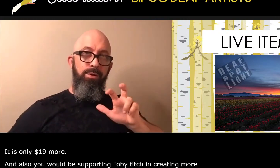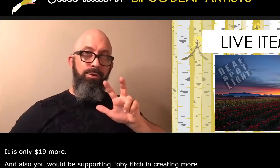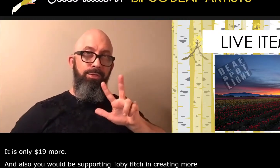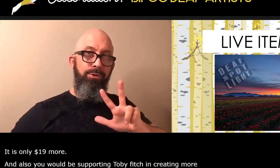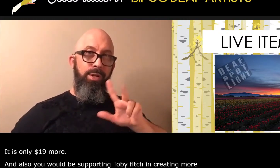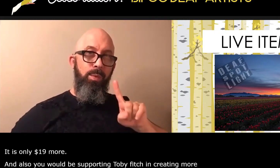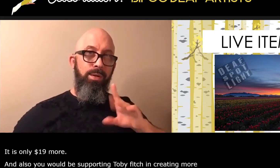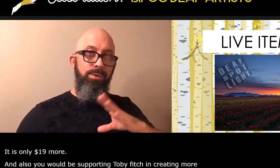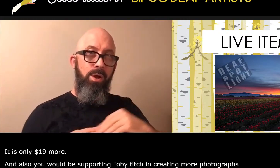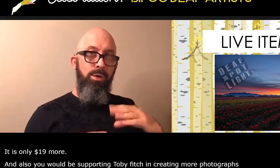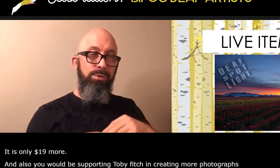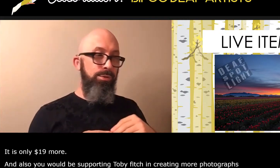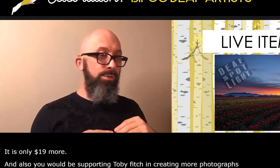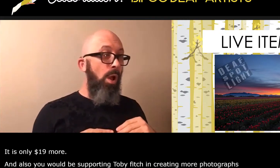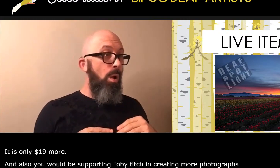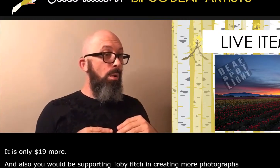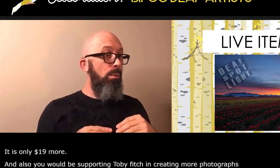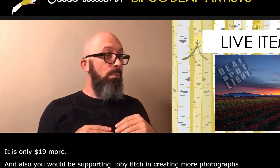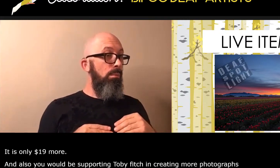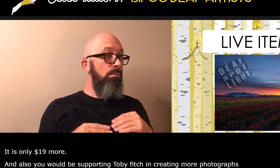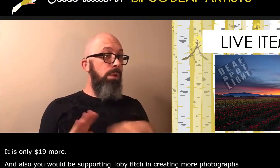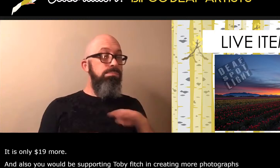I'm at first call for